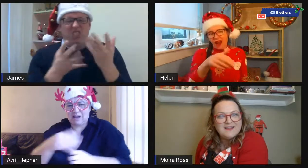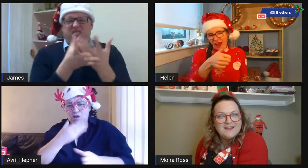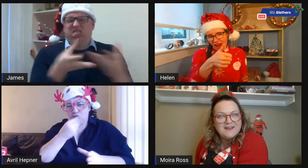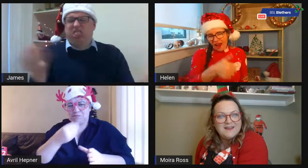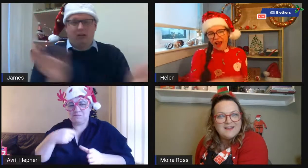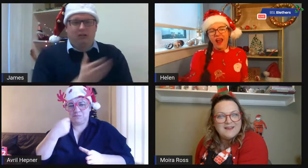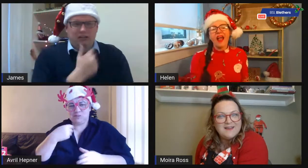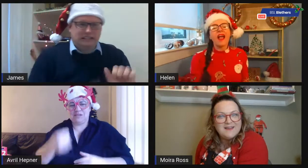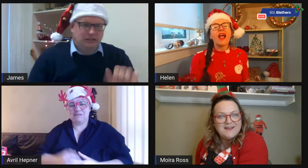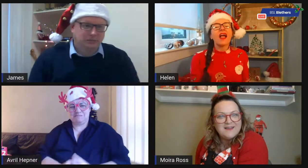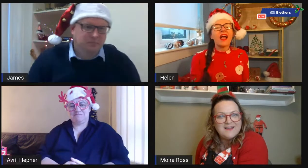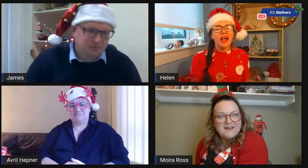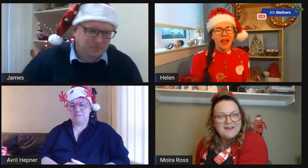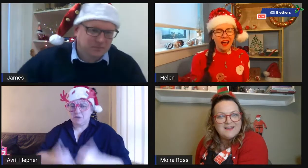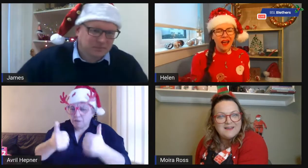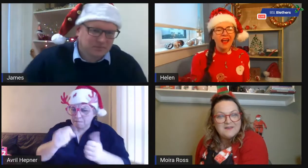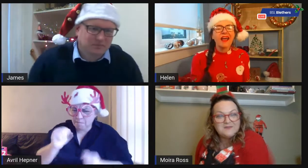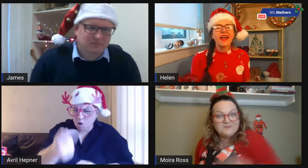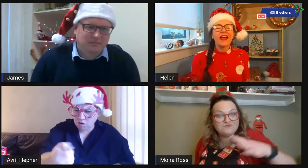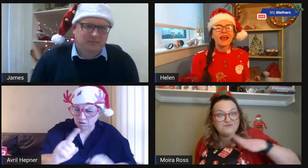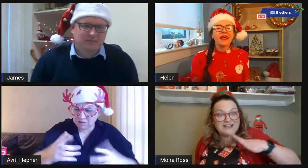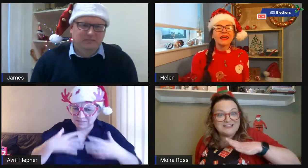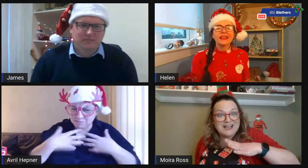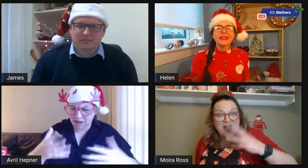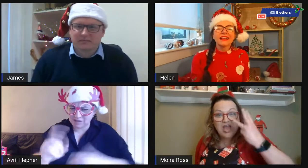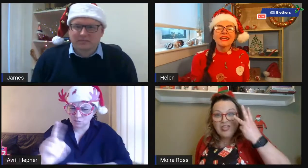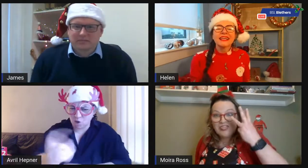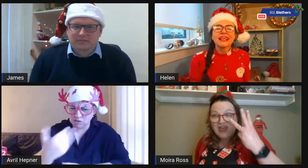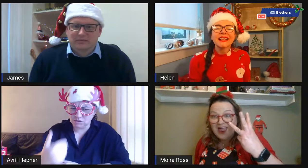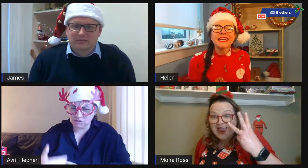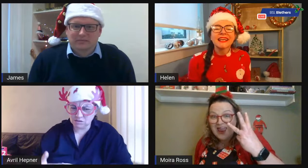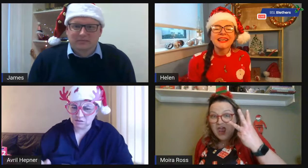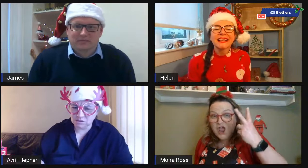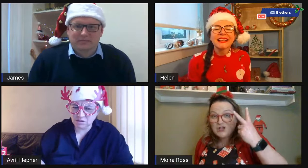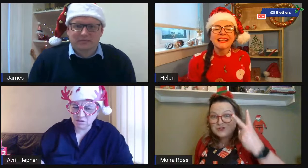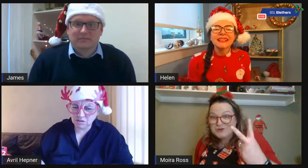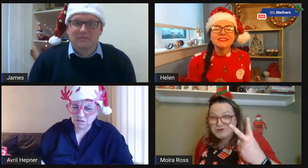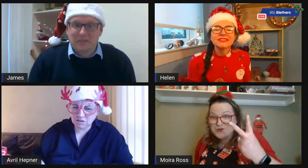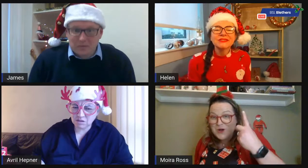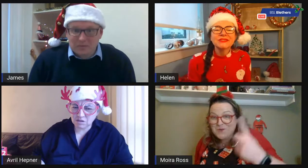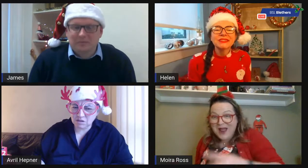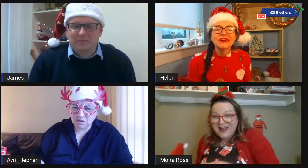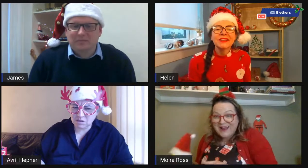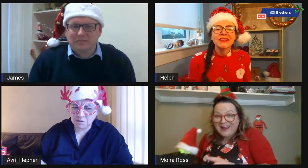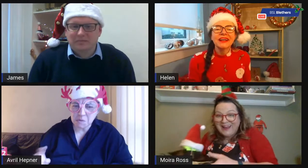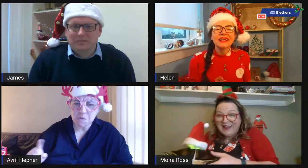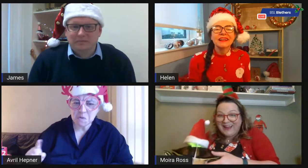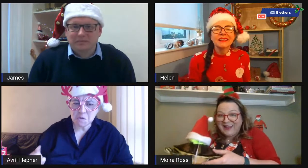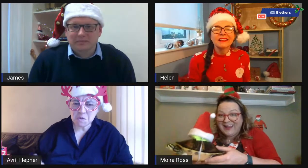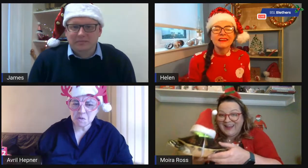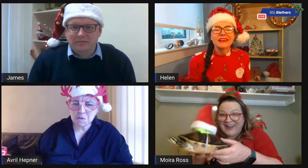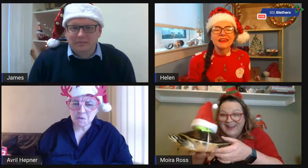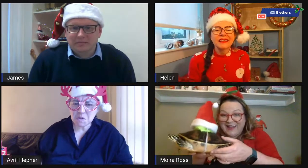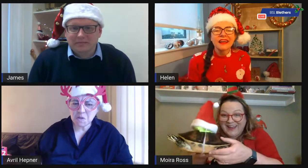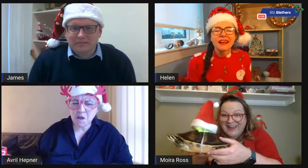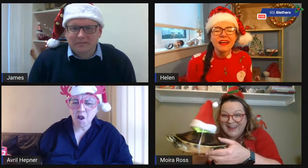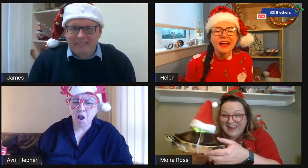and and people are not really using modern day coins Moira, now. 3, 2, 1.